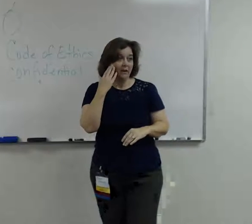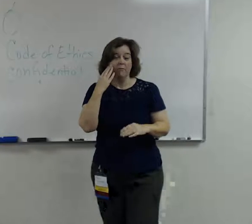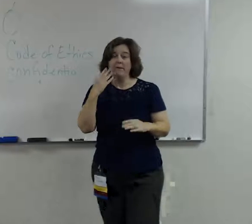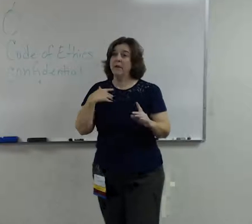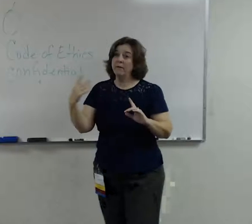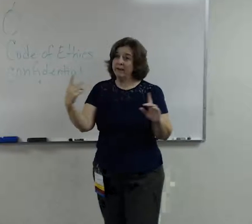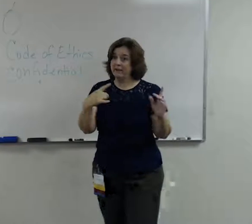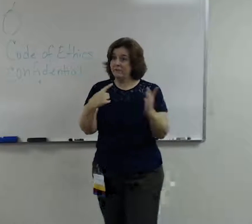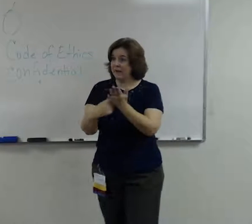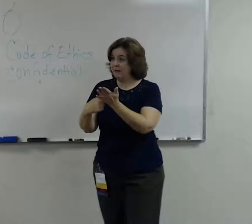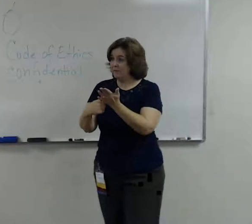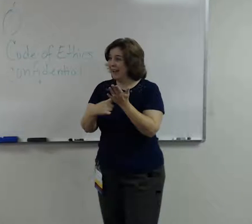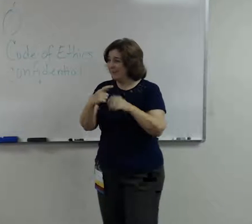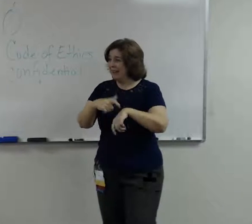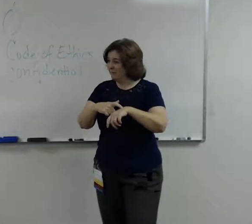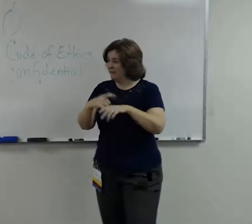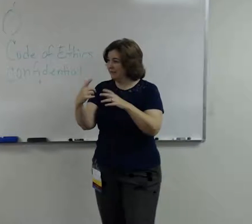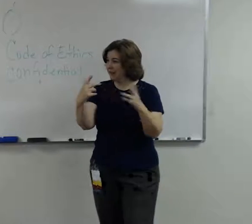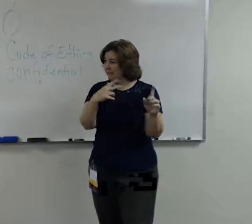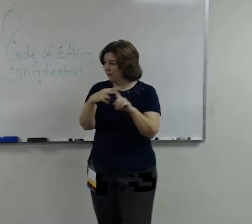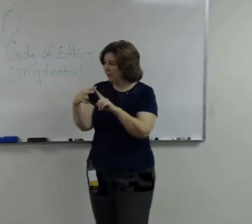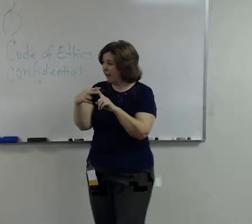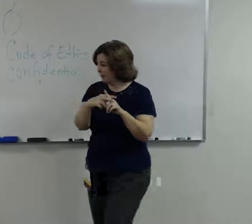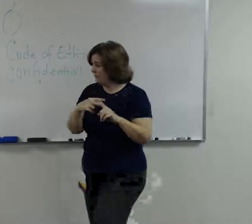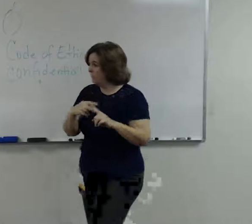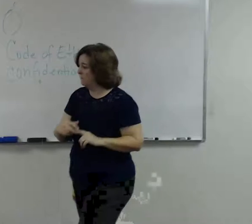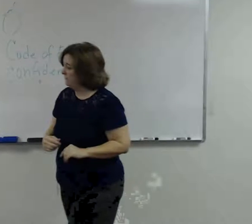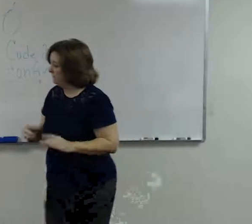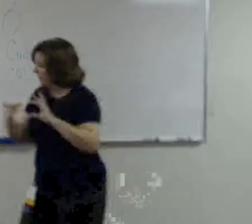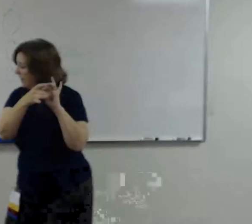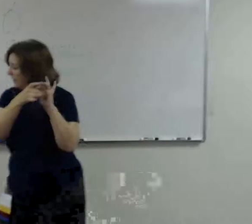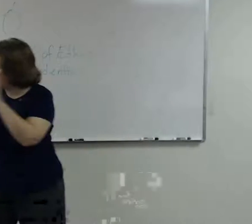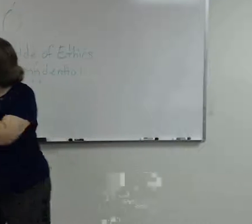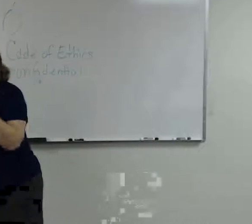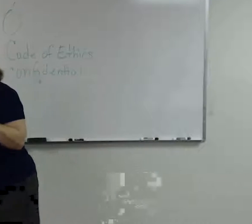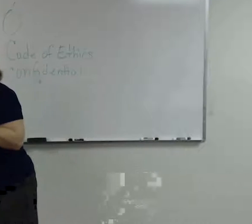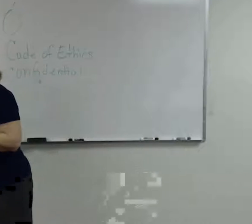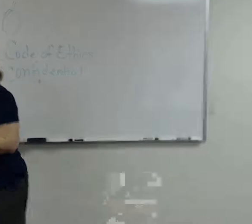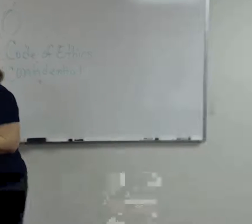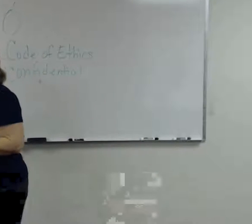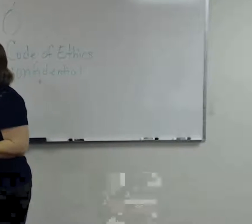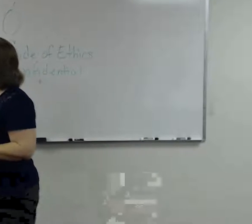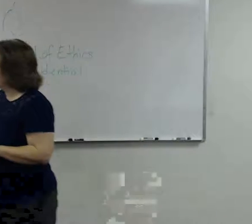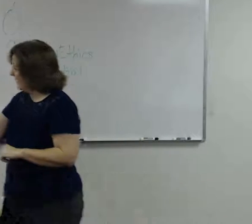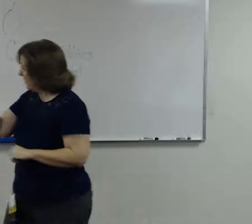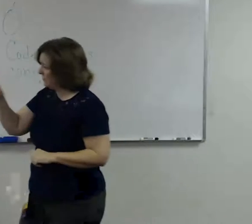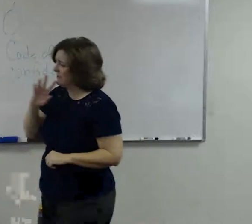we know. And maybe we'll have time to kind of figure out how to apply that back and forth. Yes, sir. Yes, you can